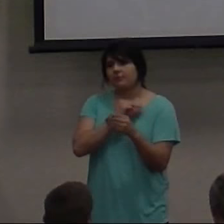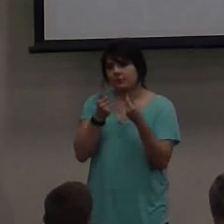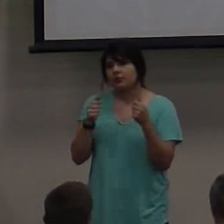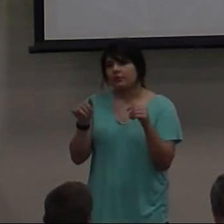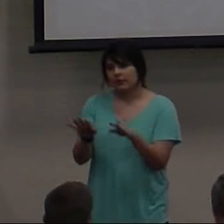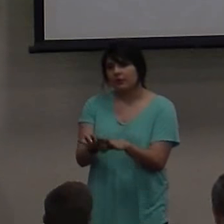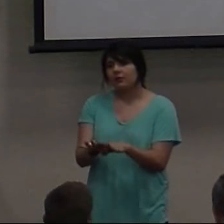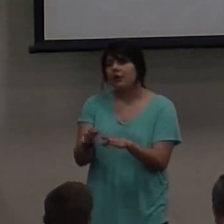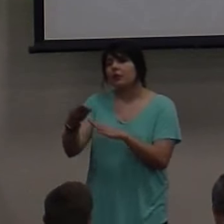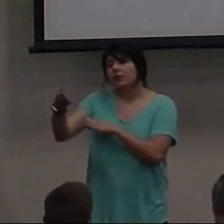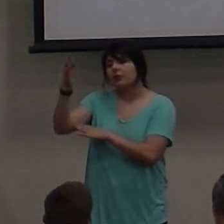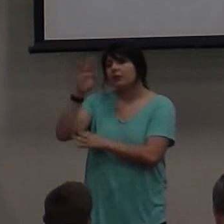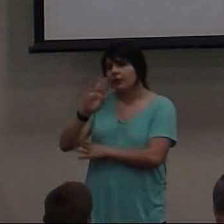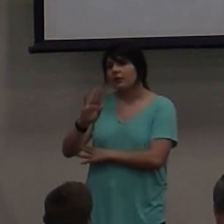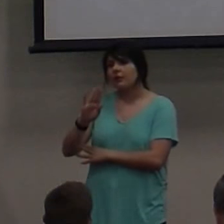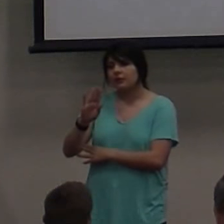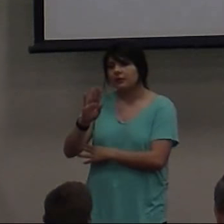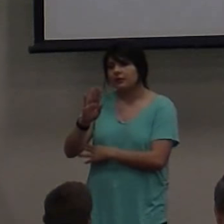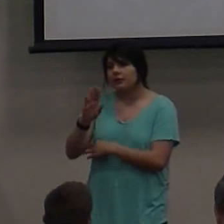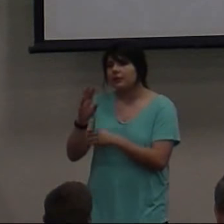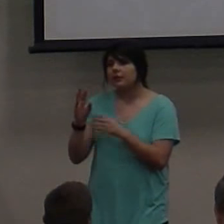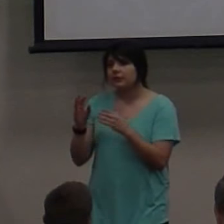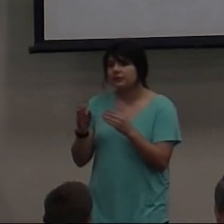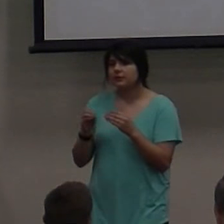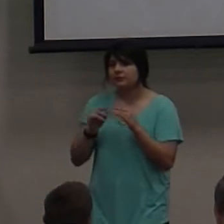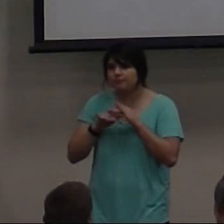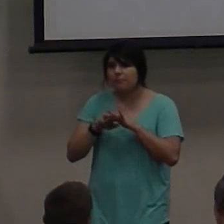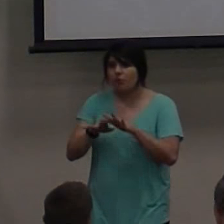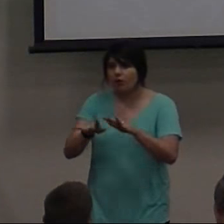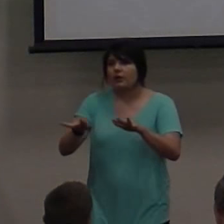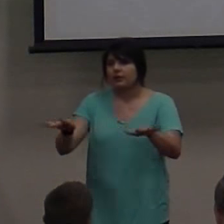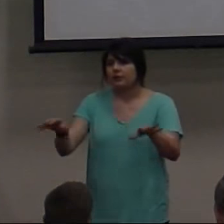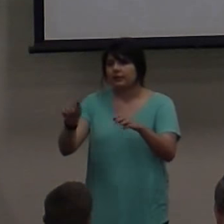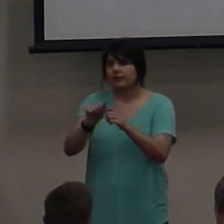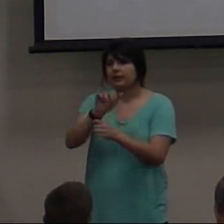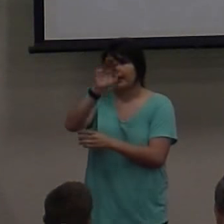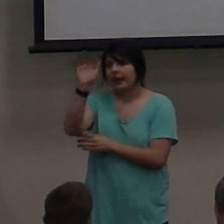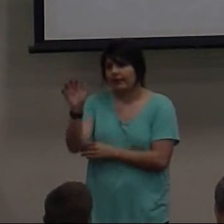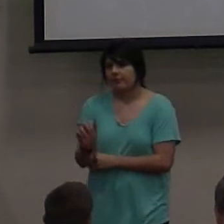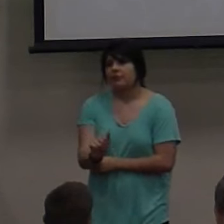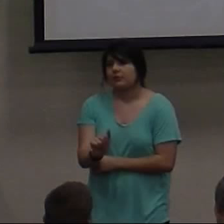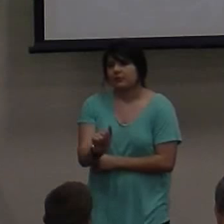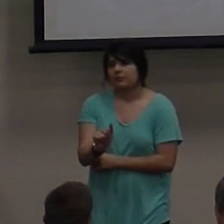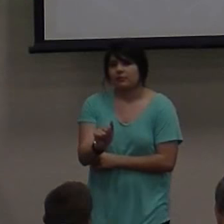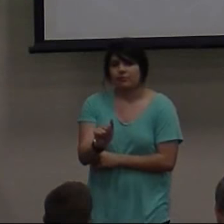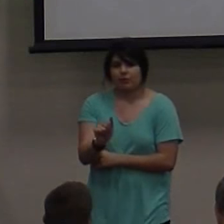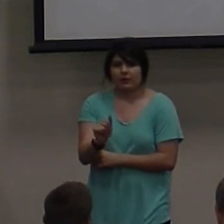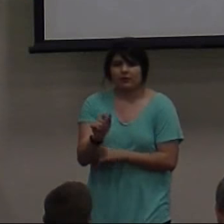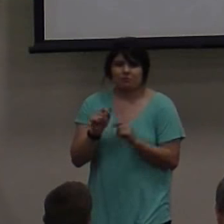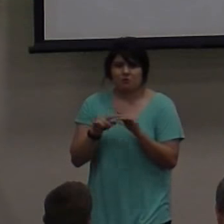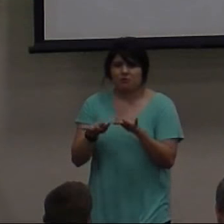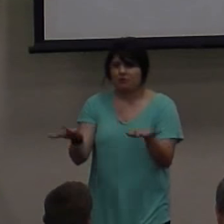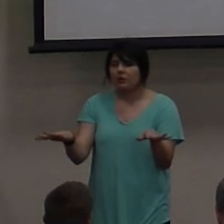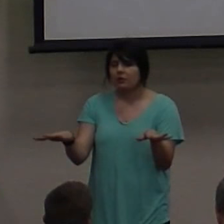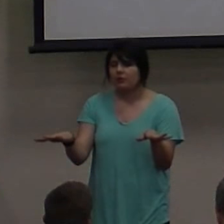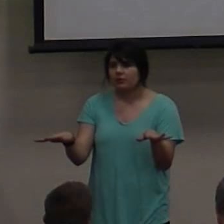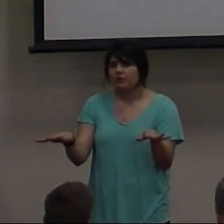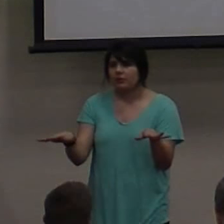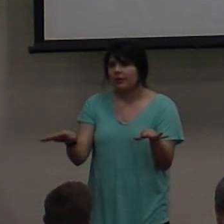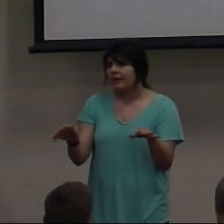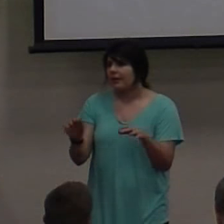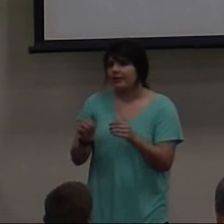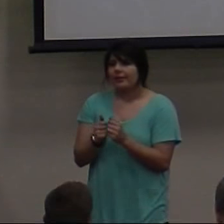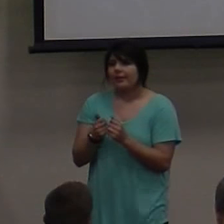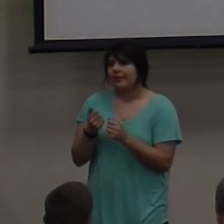God is moving in Africa. God is moving